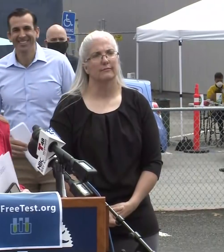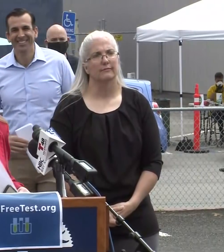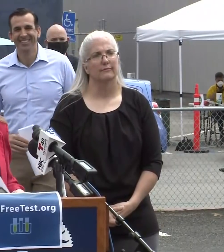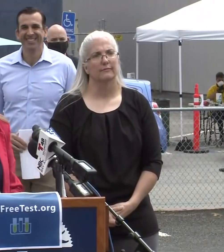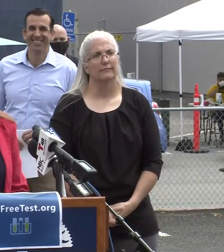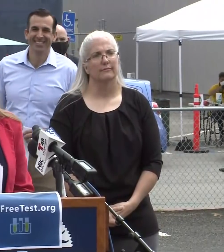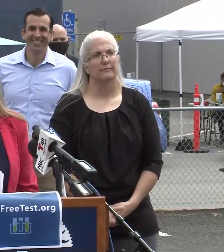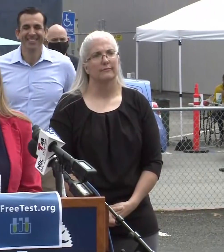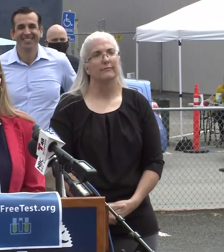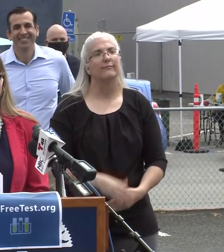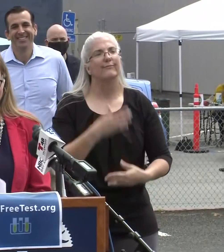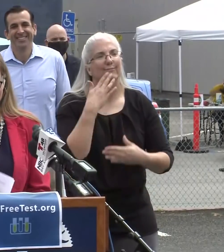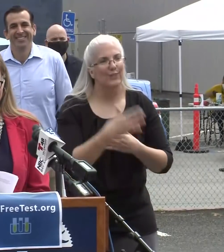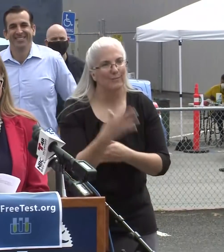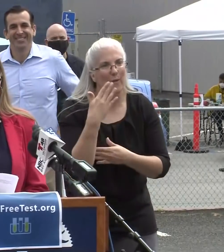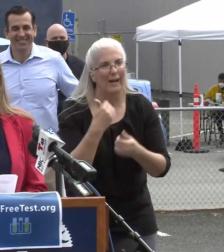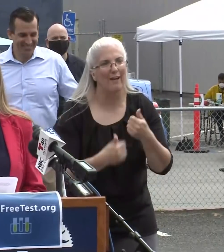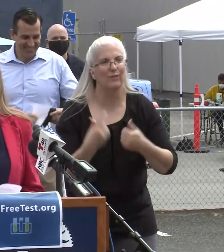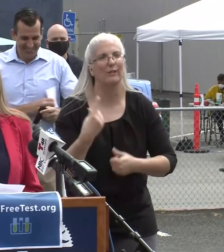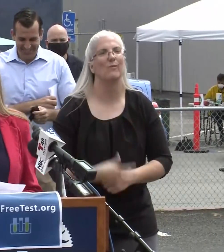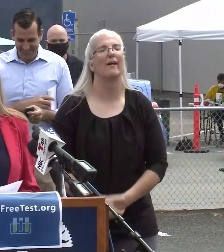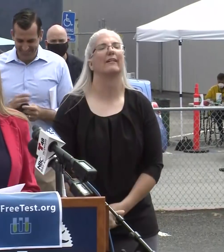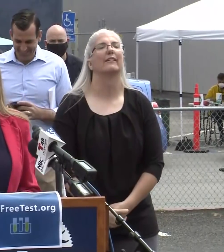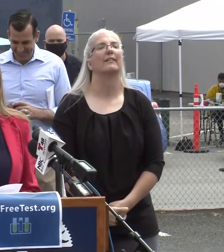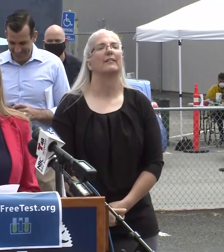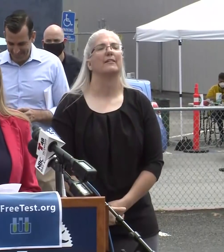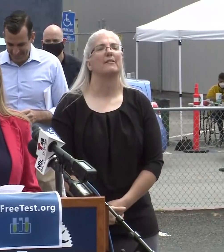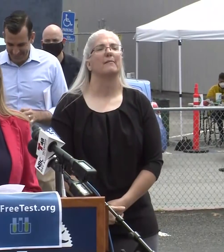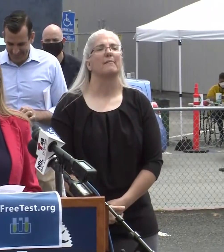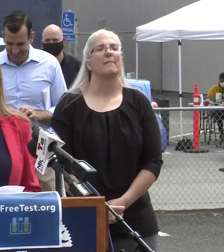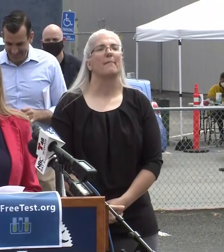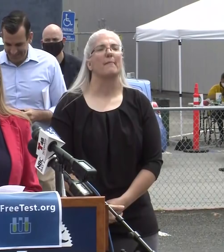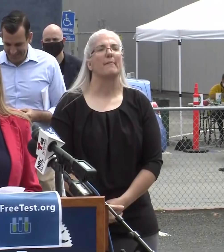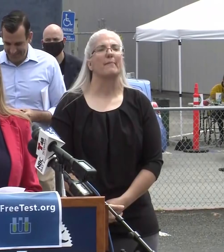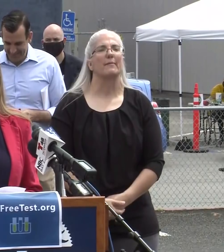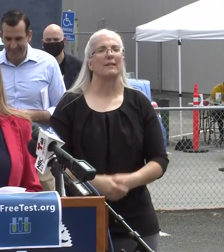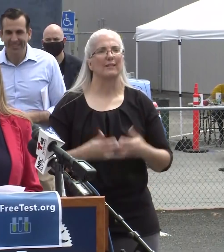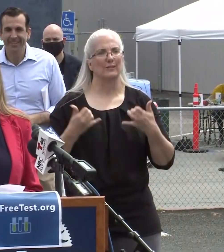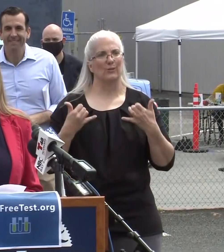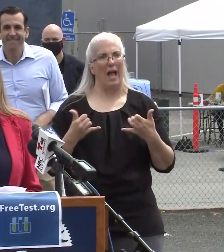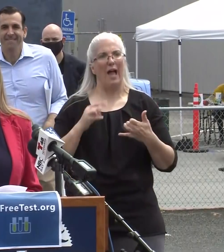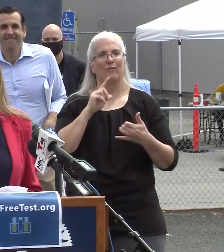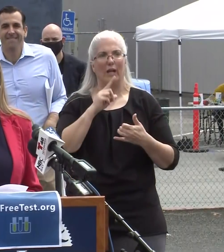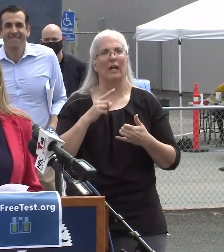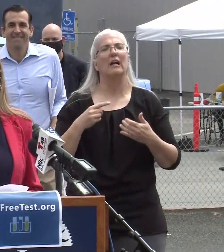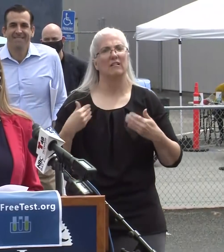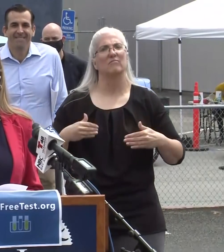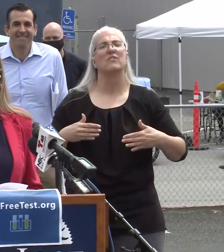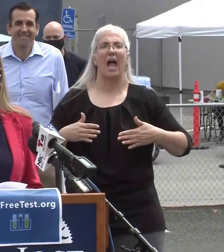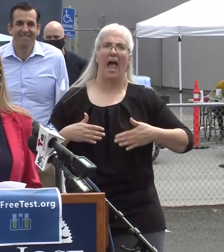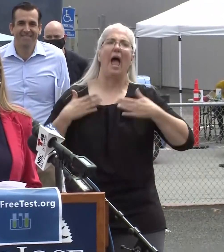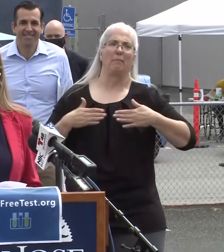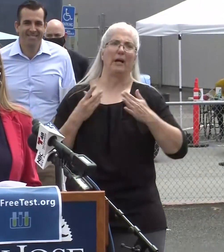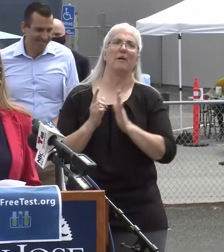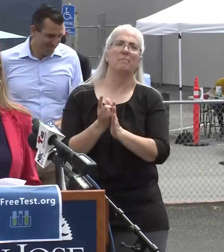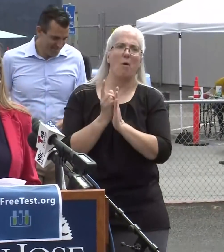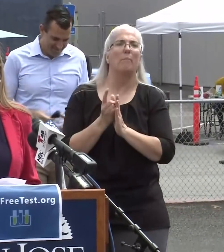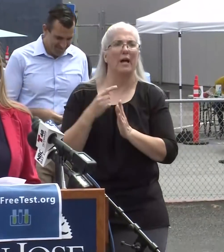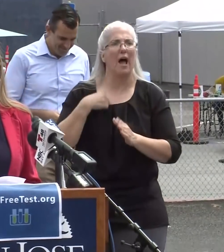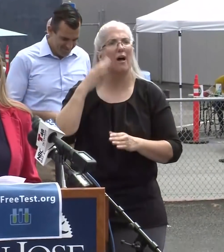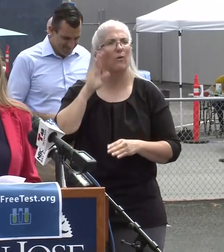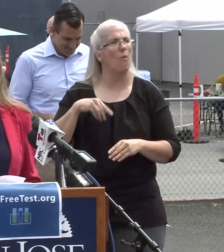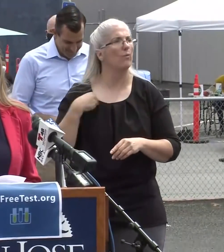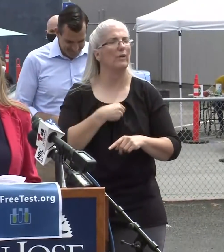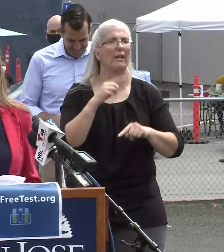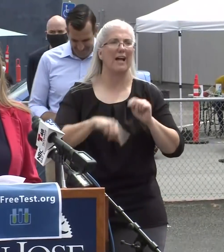Well, good morning, everyone. This is a joyful day, and I know we cannot emphasize enough what I'm